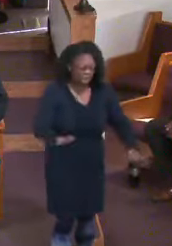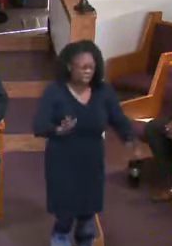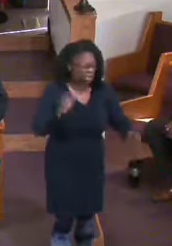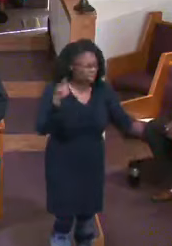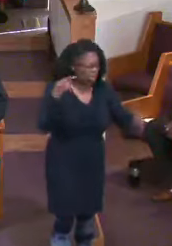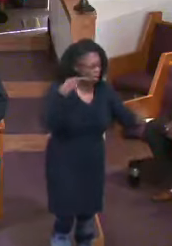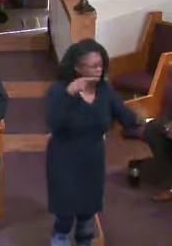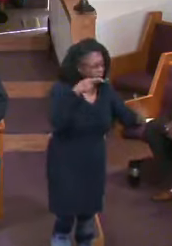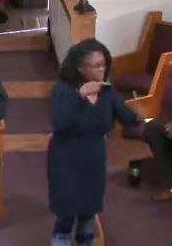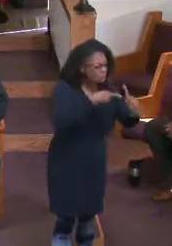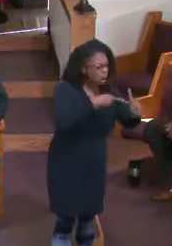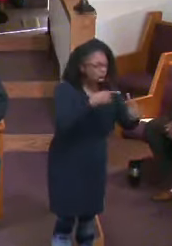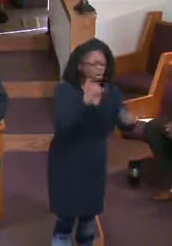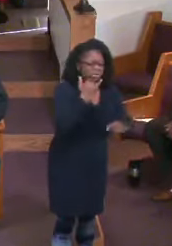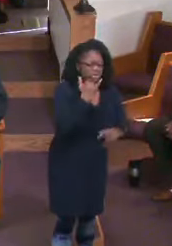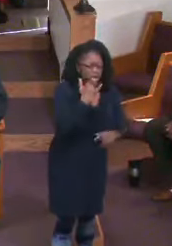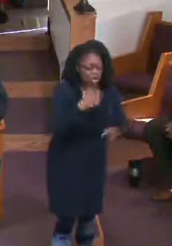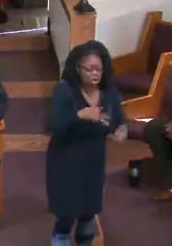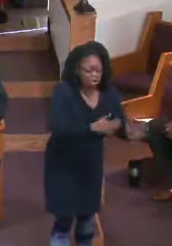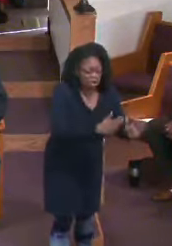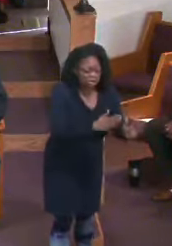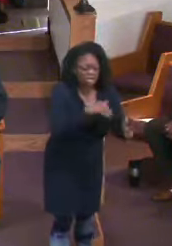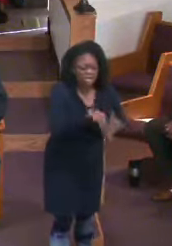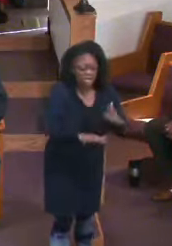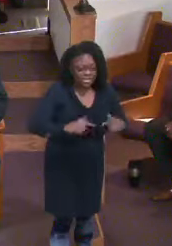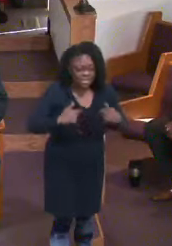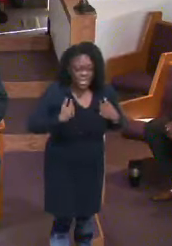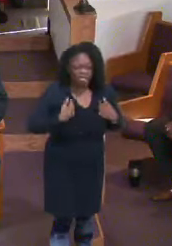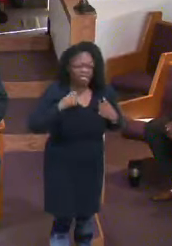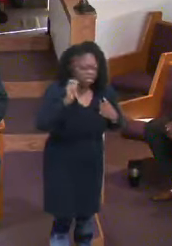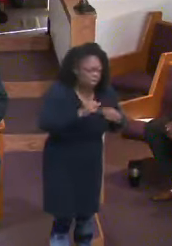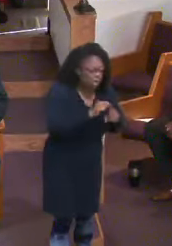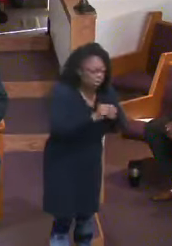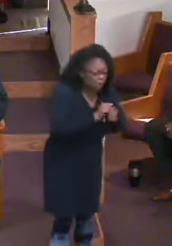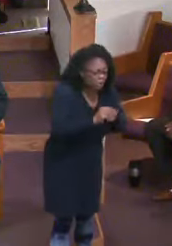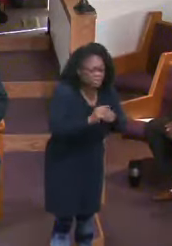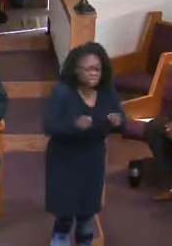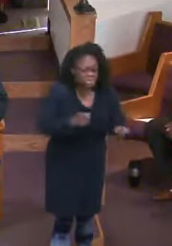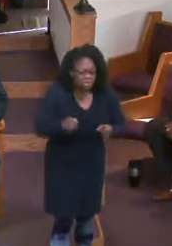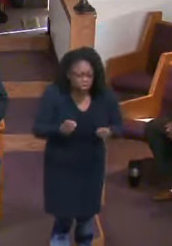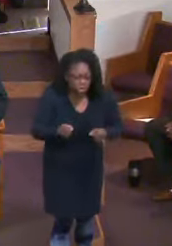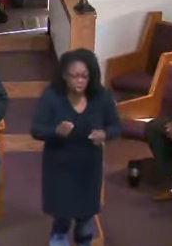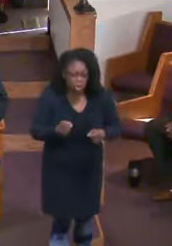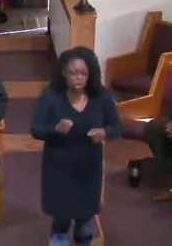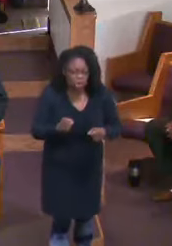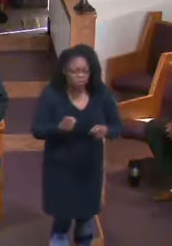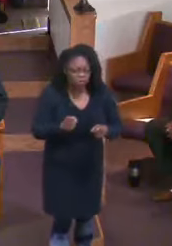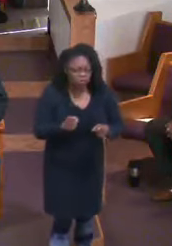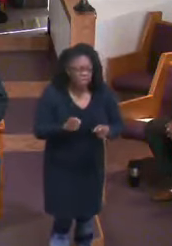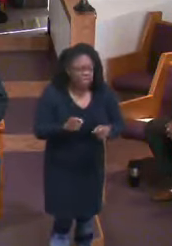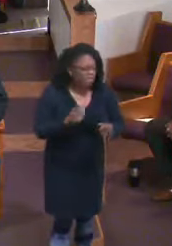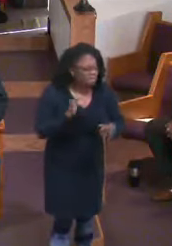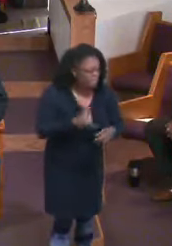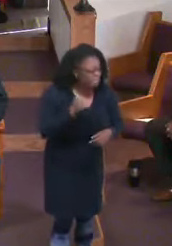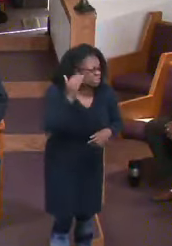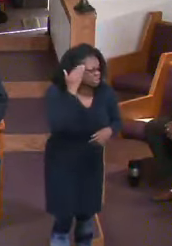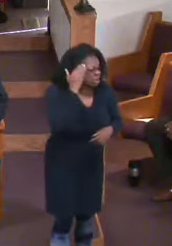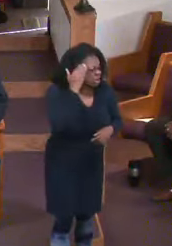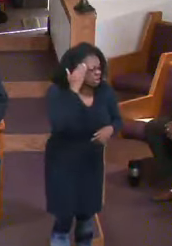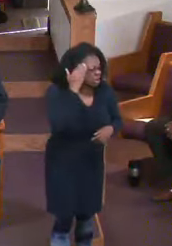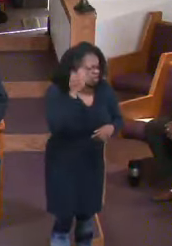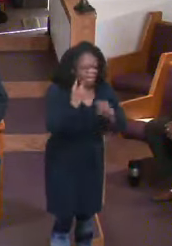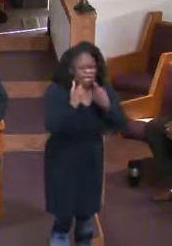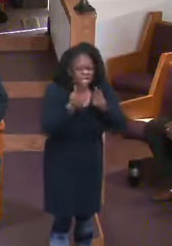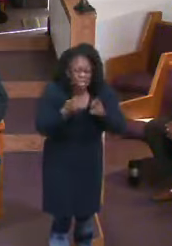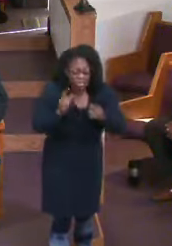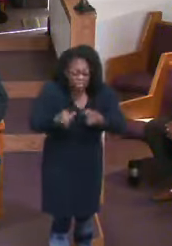are to practice some control over which that child does that you are at least aware of. I'll put it this way.